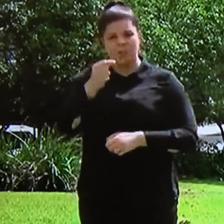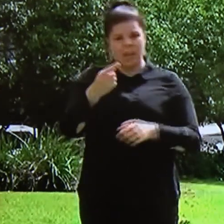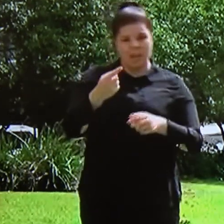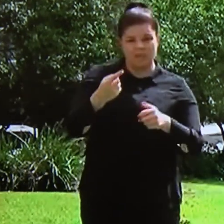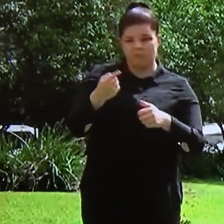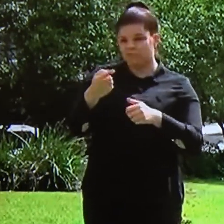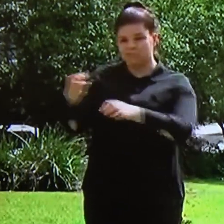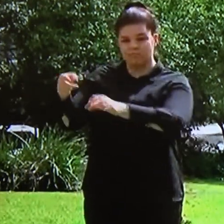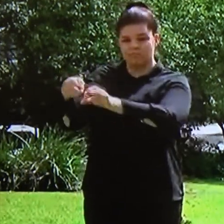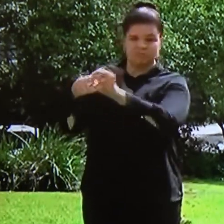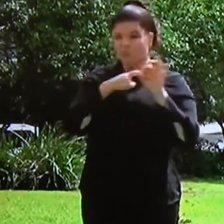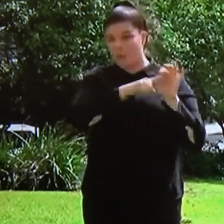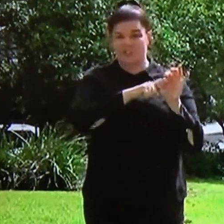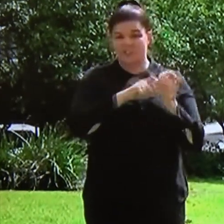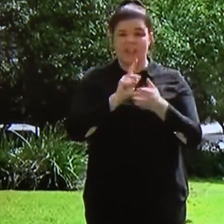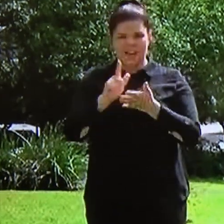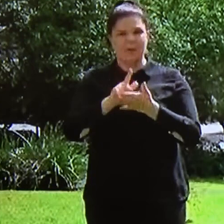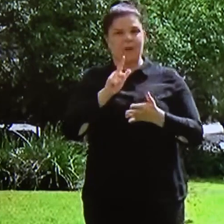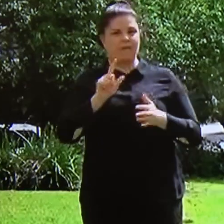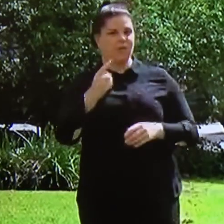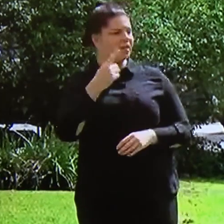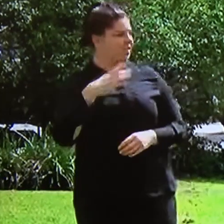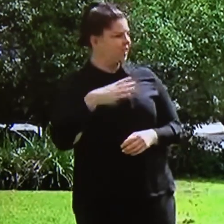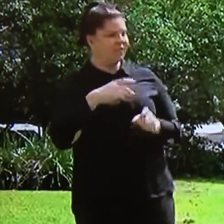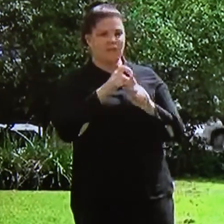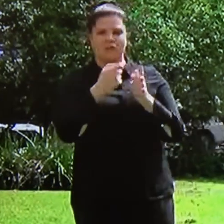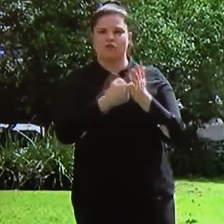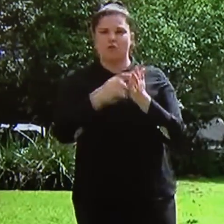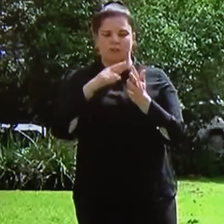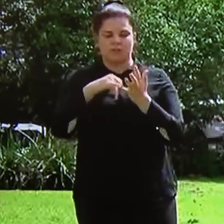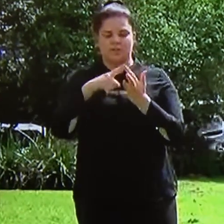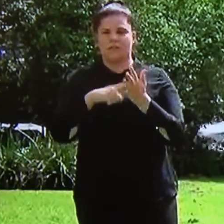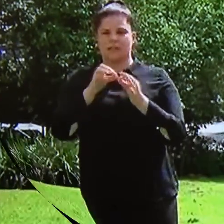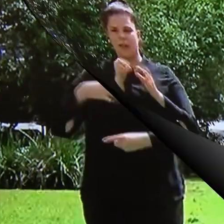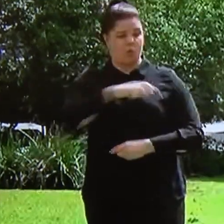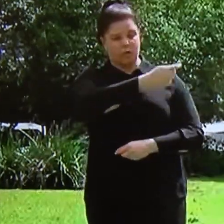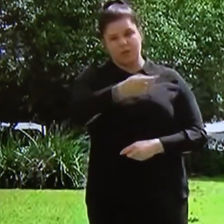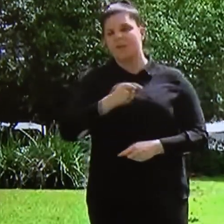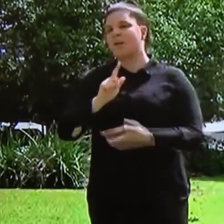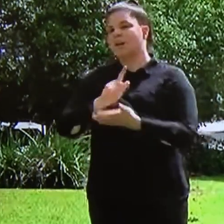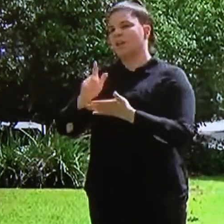of my colleagues have spoken. But first of all, I'm going to ask Dr. Selvey to give us any more information on some of those matters. Dr. Selvey.